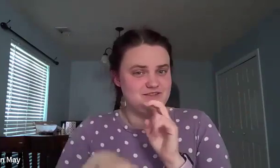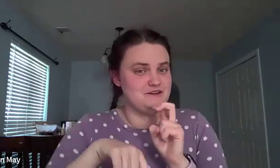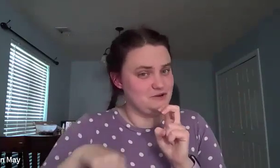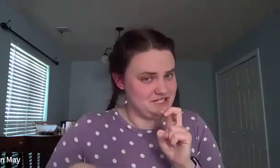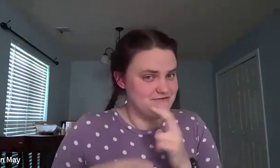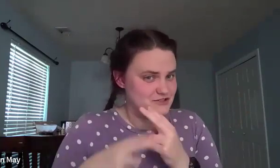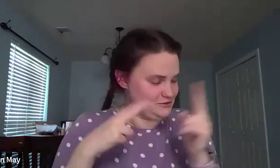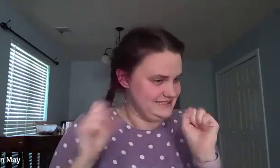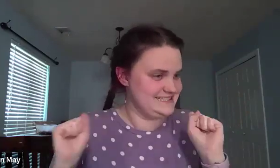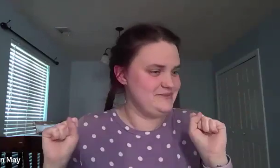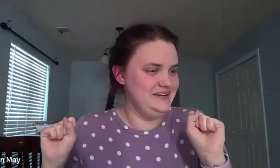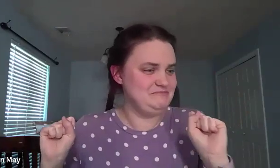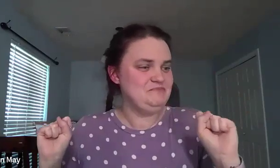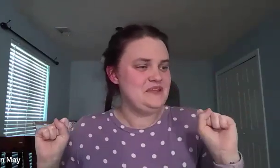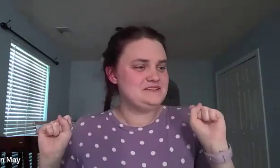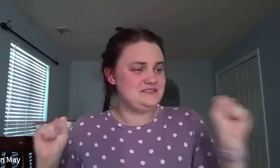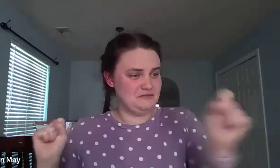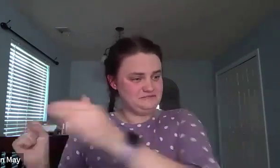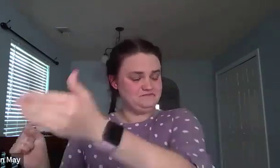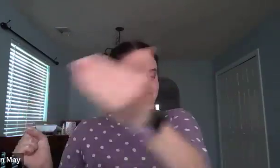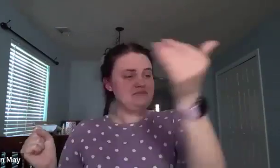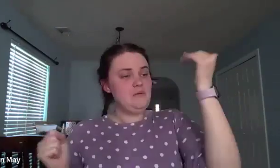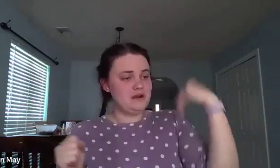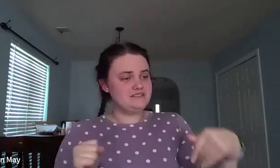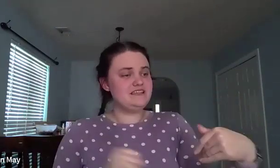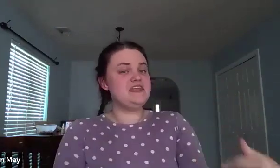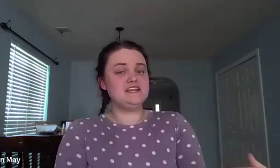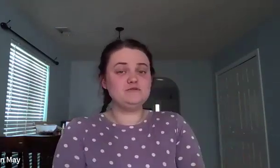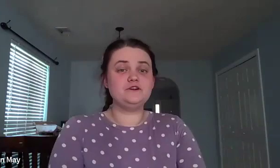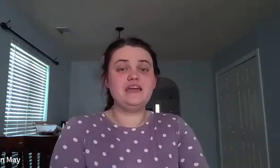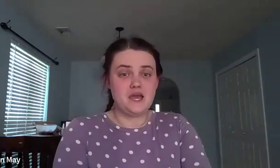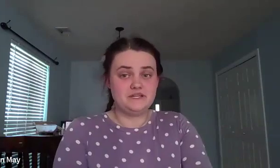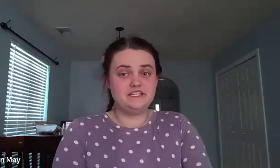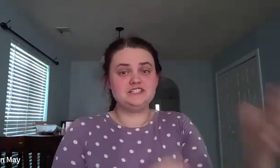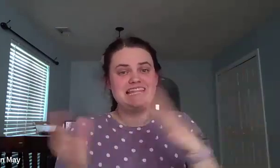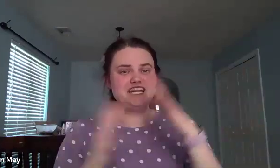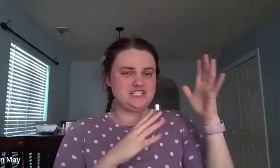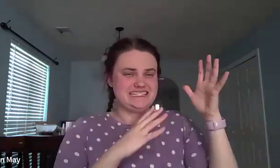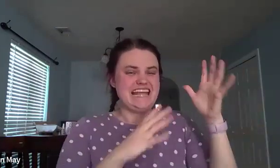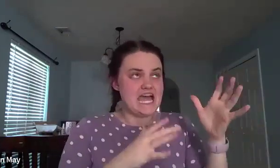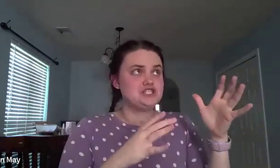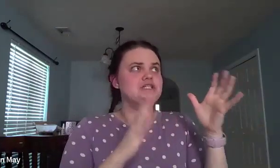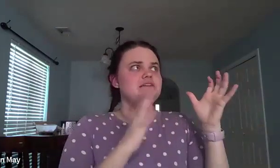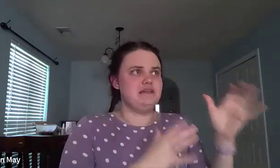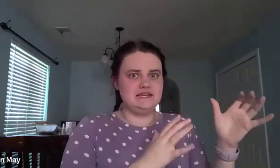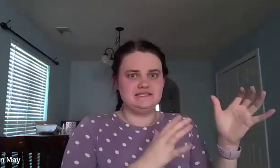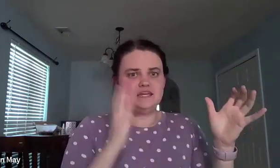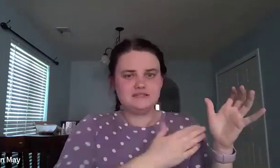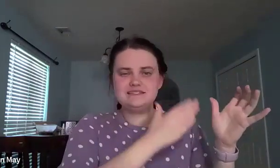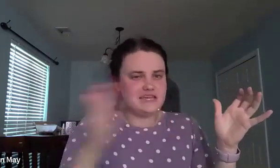very fortunate for shortness. So what I was gonna say, the next one for cabbage slash lettuce, I cannot say